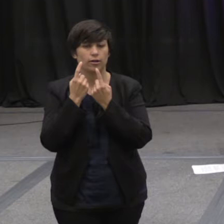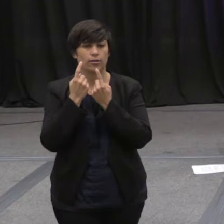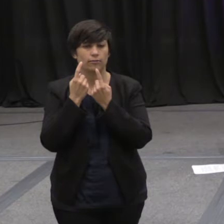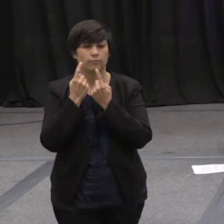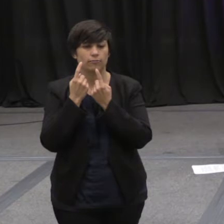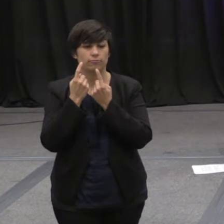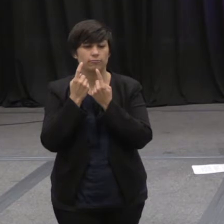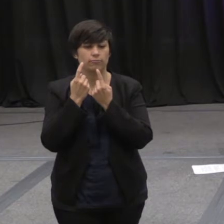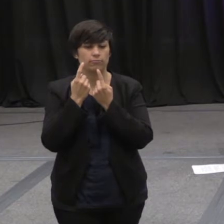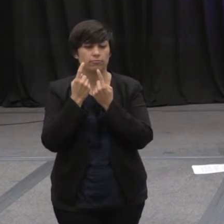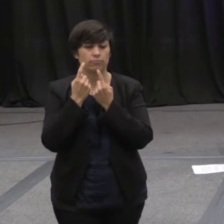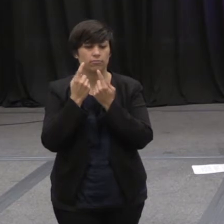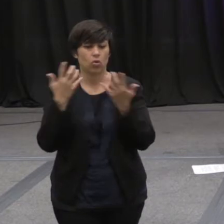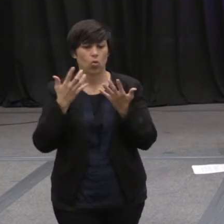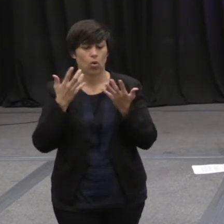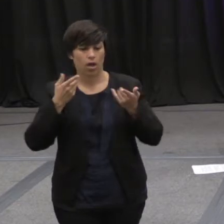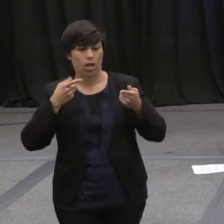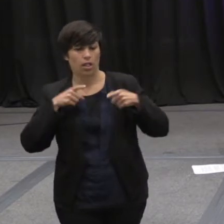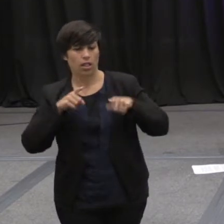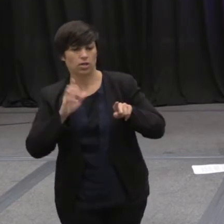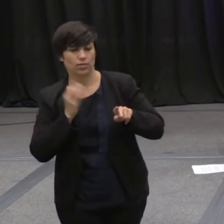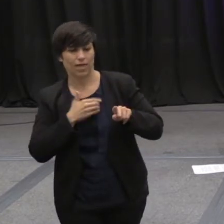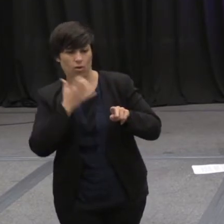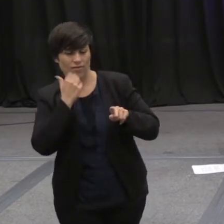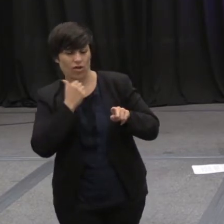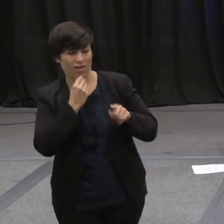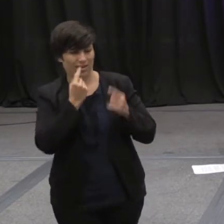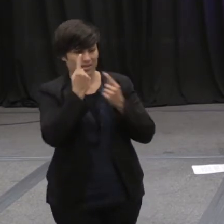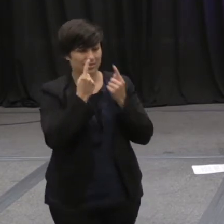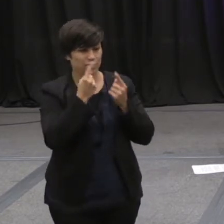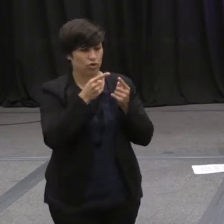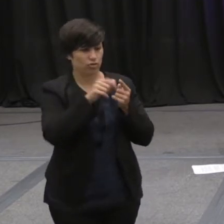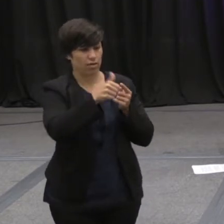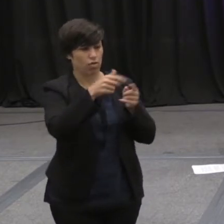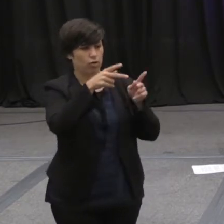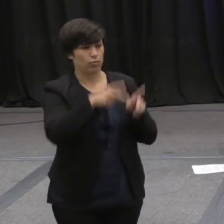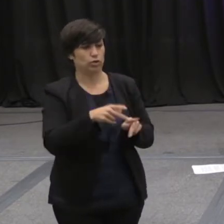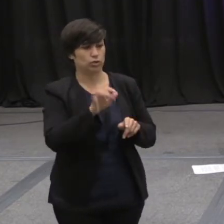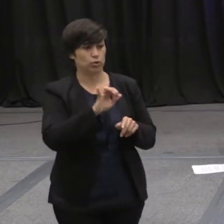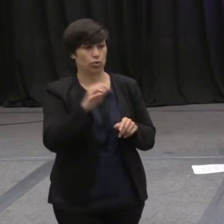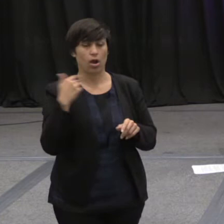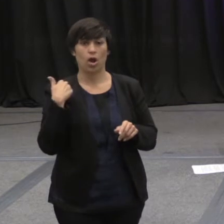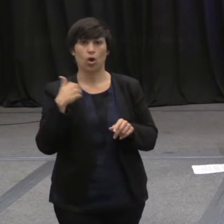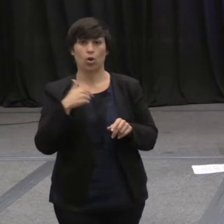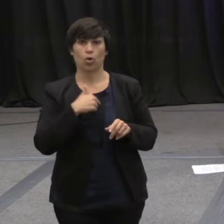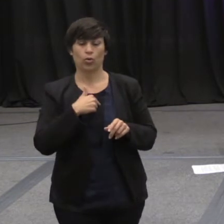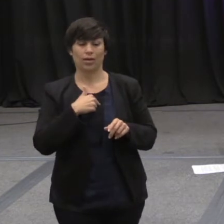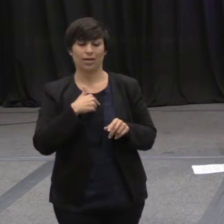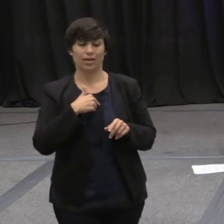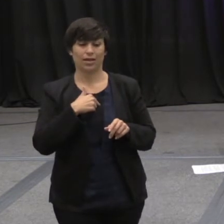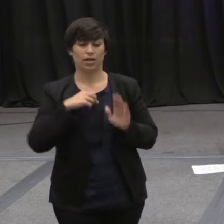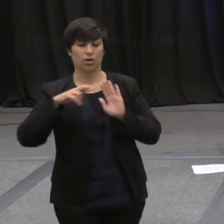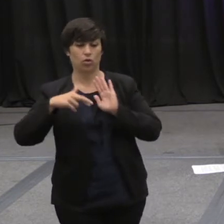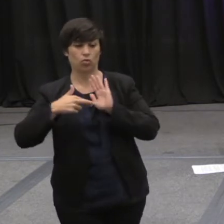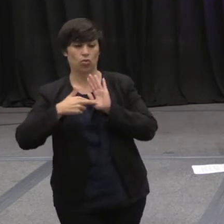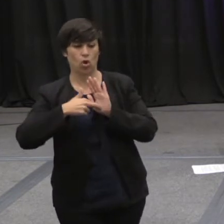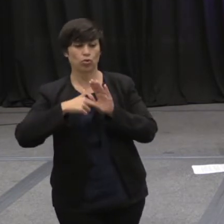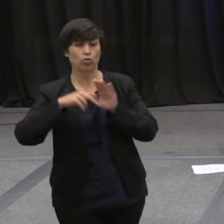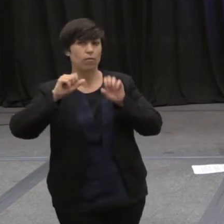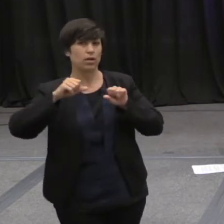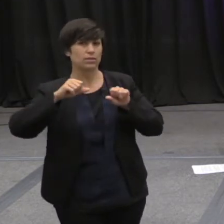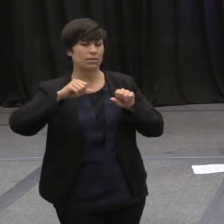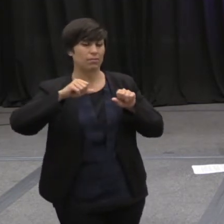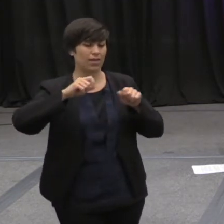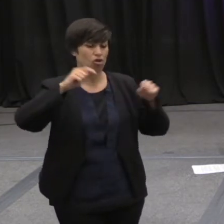what aligns with our values, and consider the other person as well. So are we in a position to possibly harm another person?